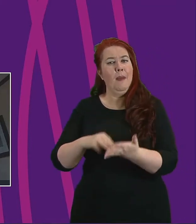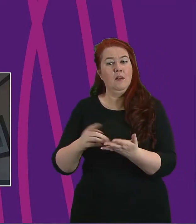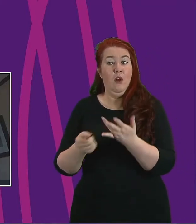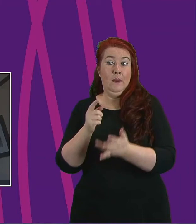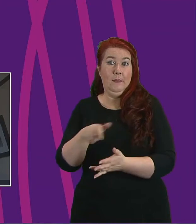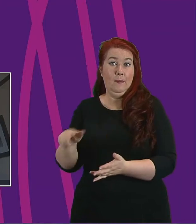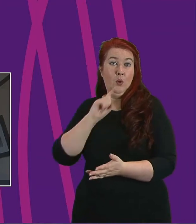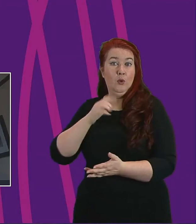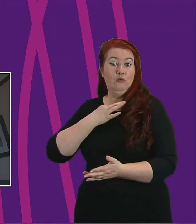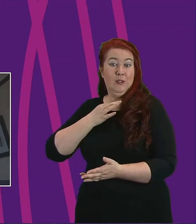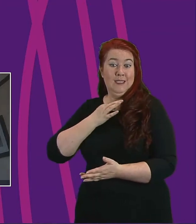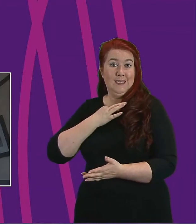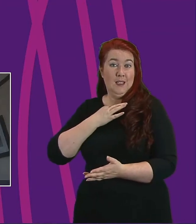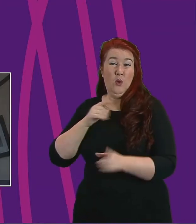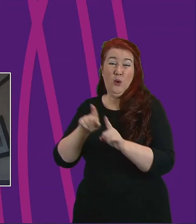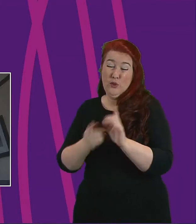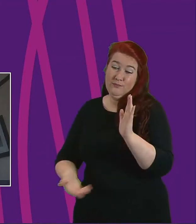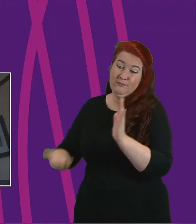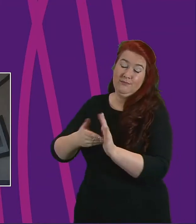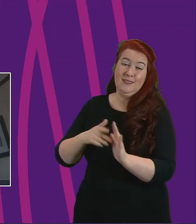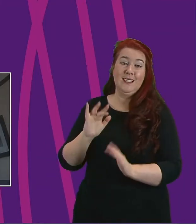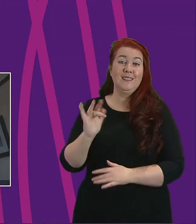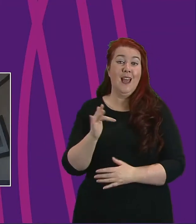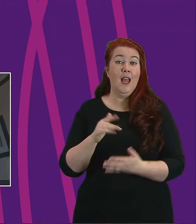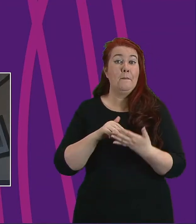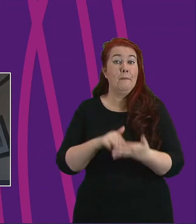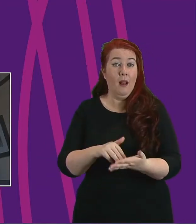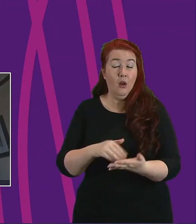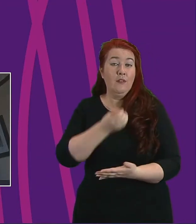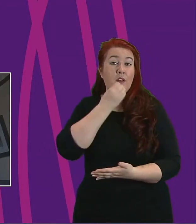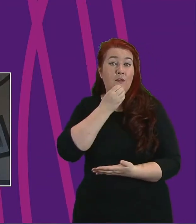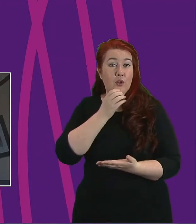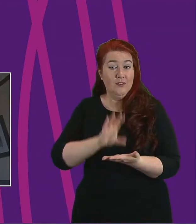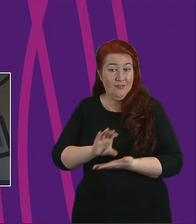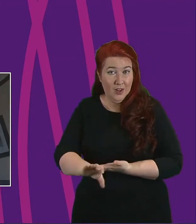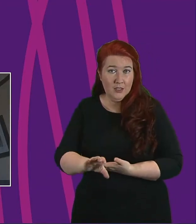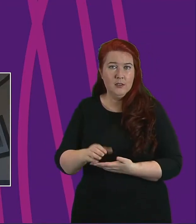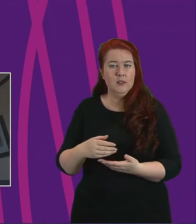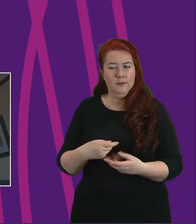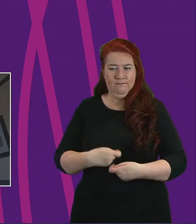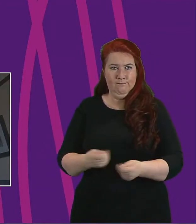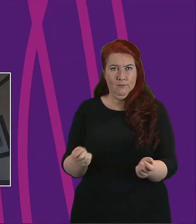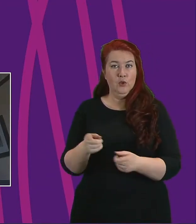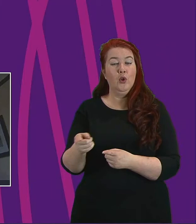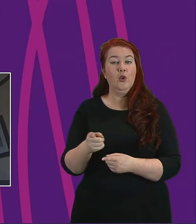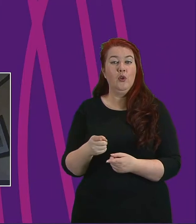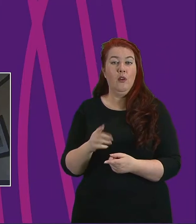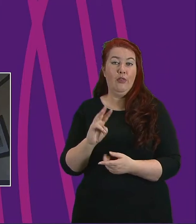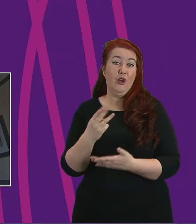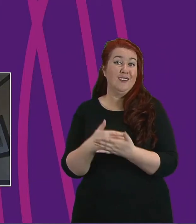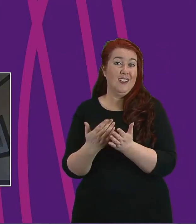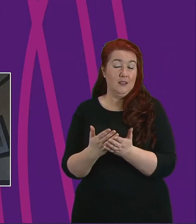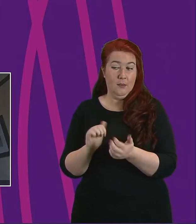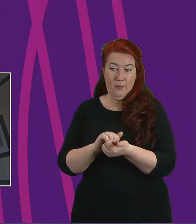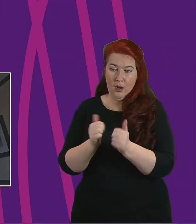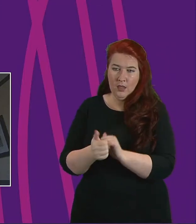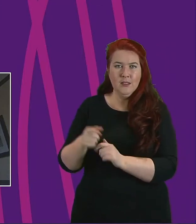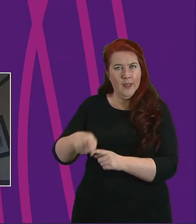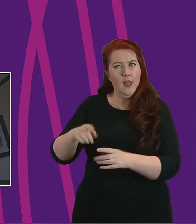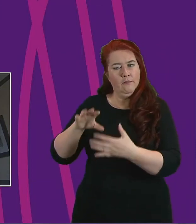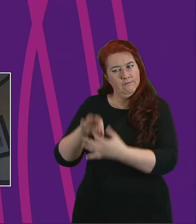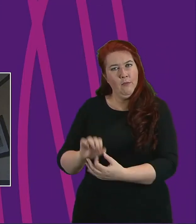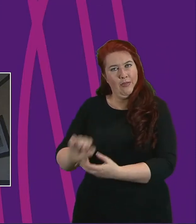risk. And a further 10 million of the food fund is going to the third sector partners delivering community-based responses, and